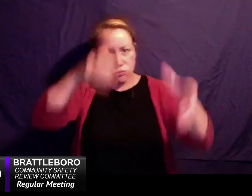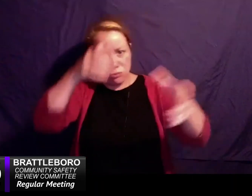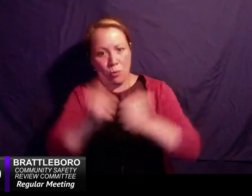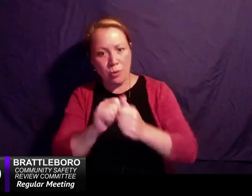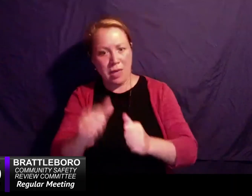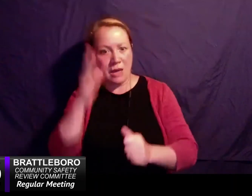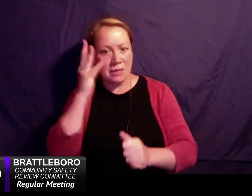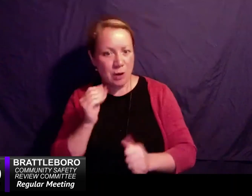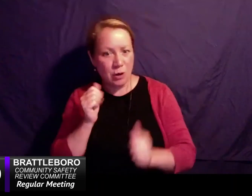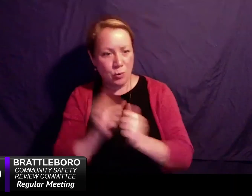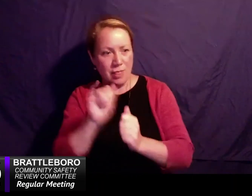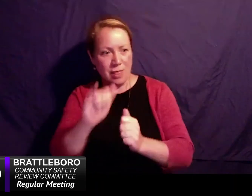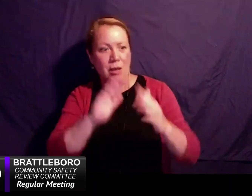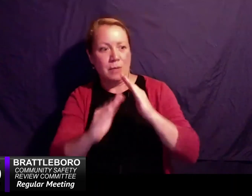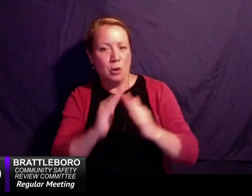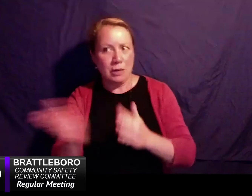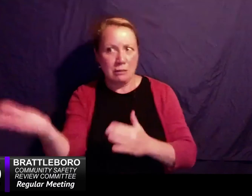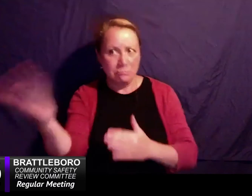that,